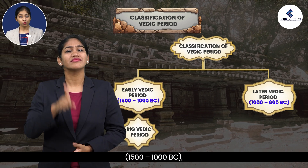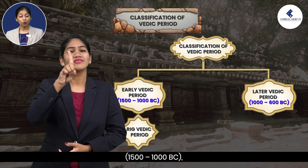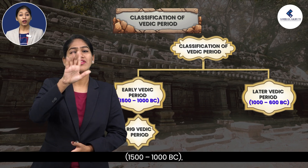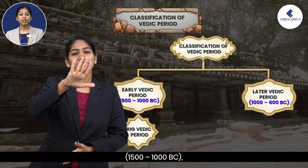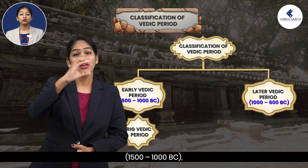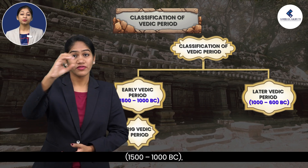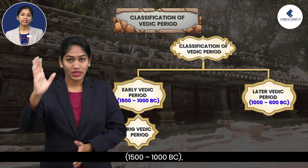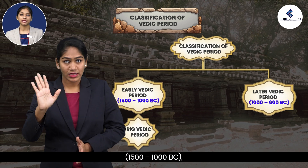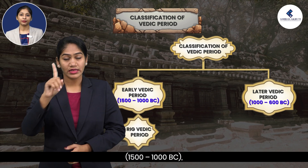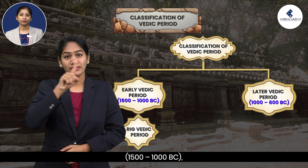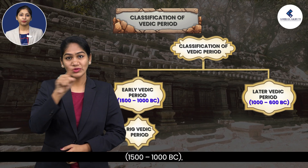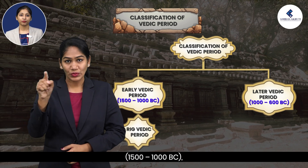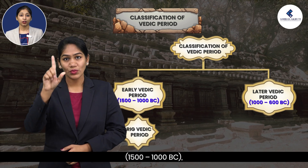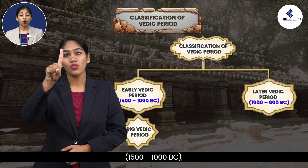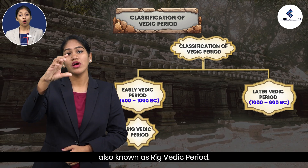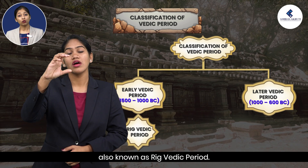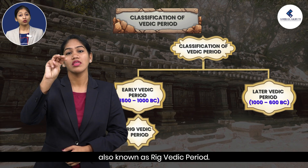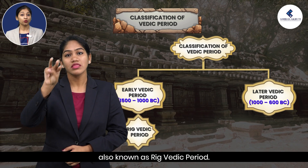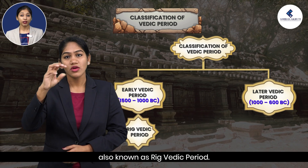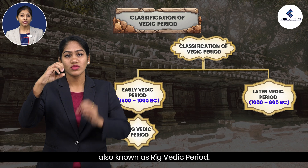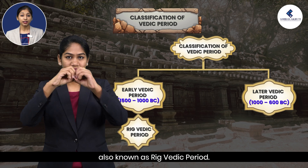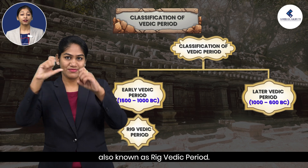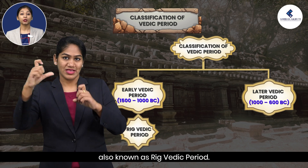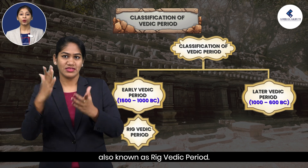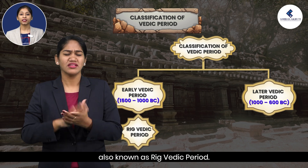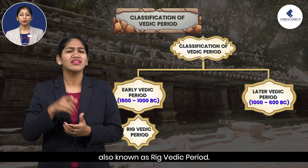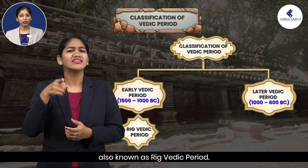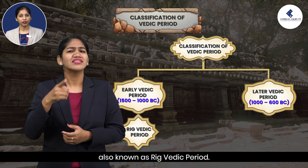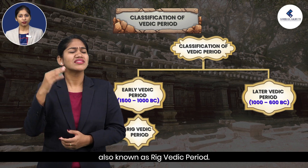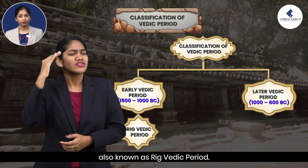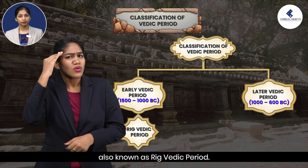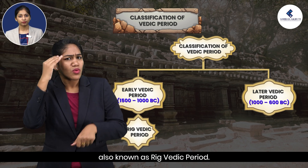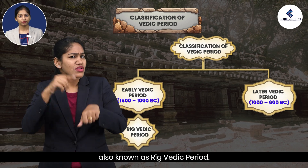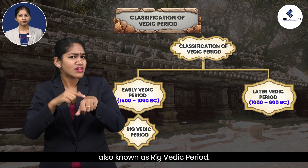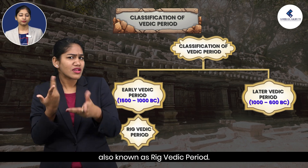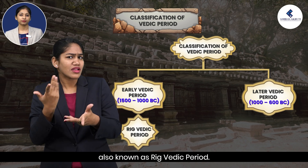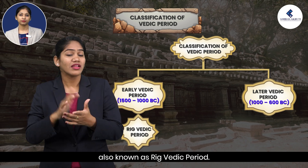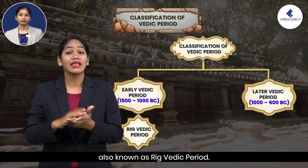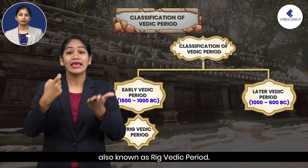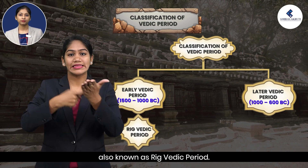1500 to 1000 BC, also known as Rig Vedic period.